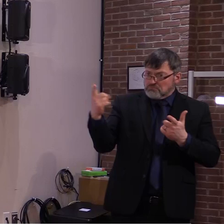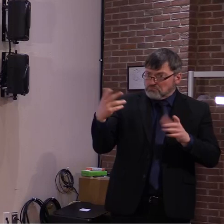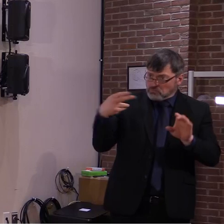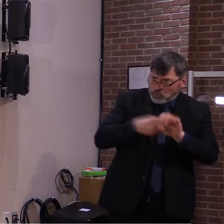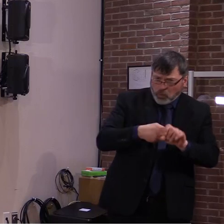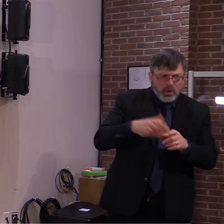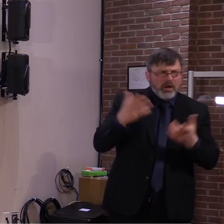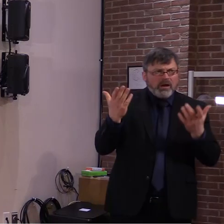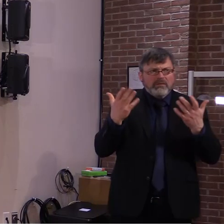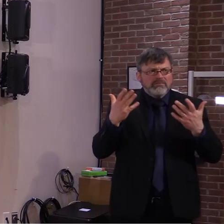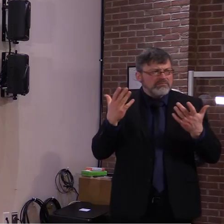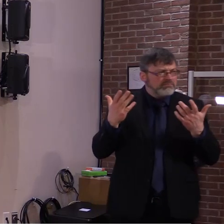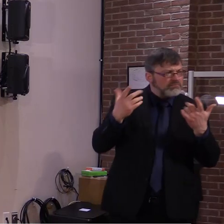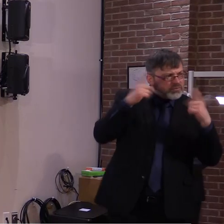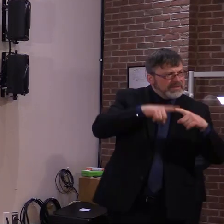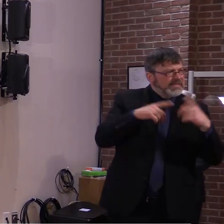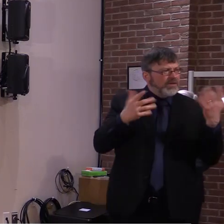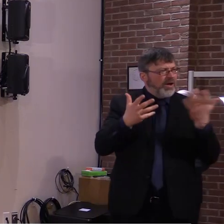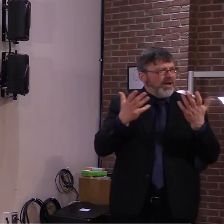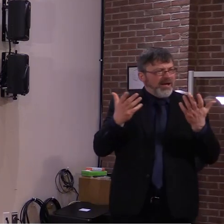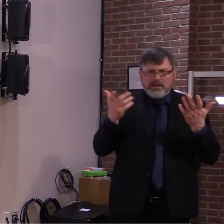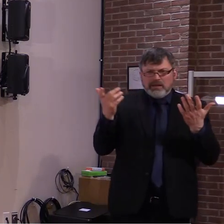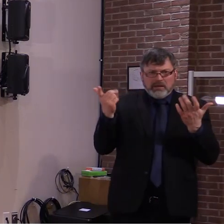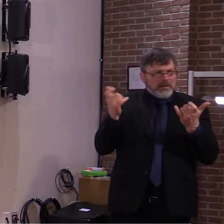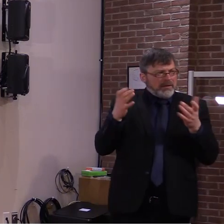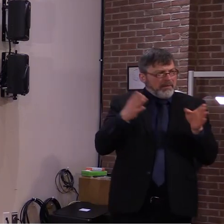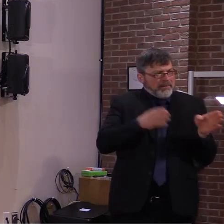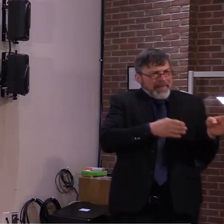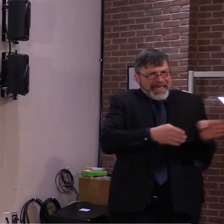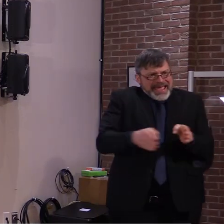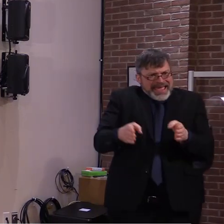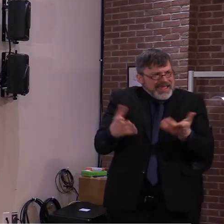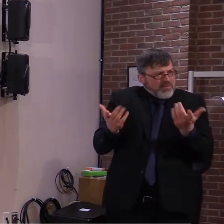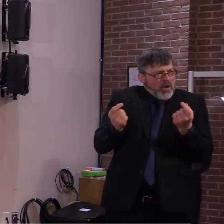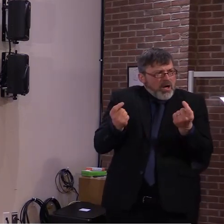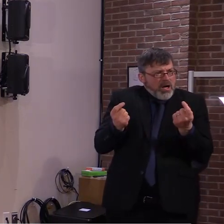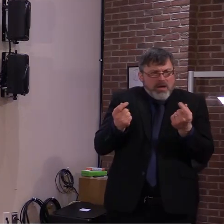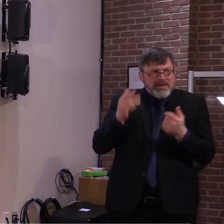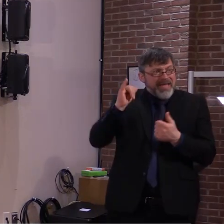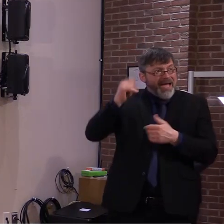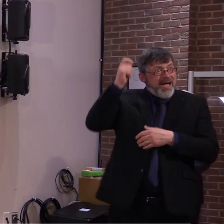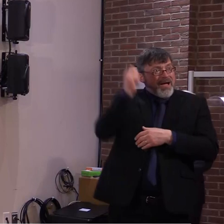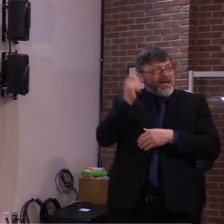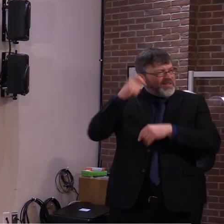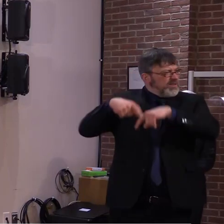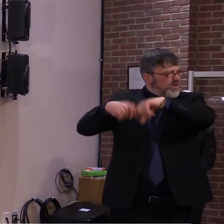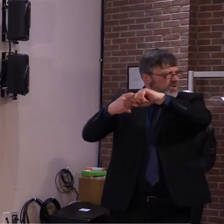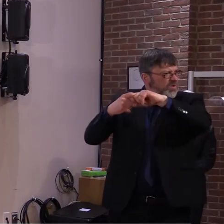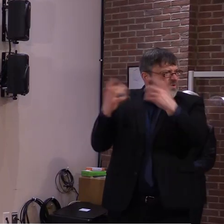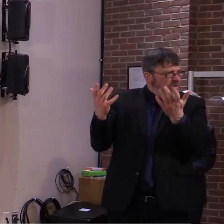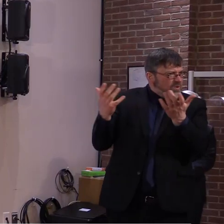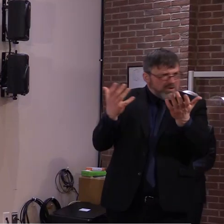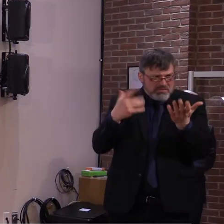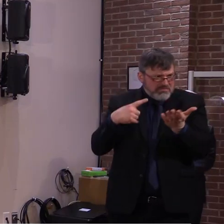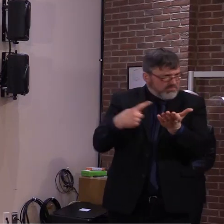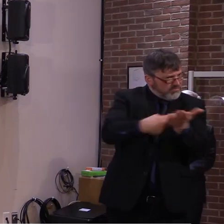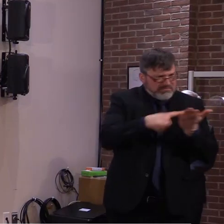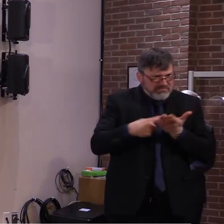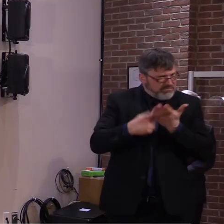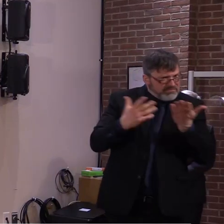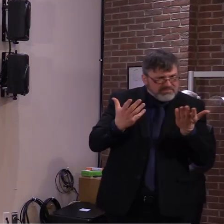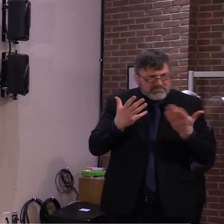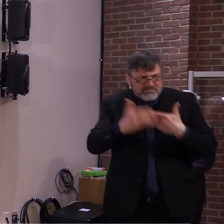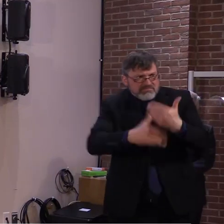that plan off the table now? How do you envision, these discussions going this summer? Yeah, well, first of all, I didn't